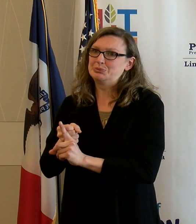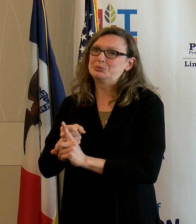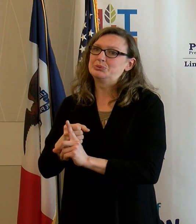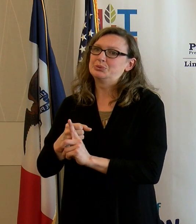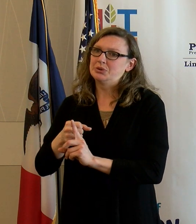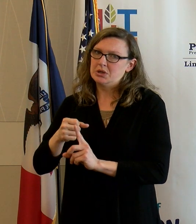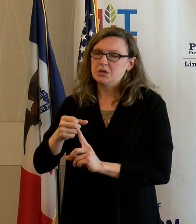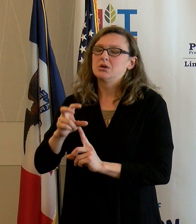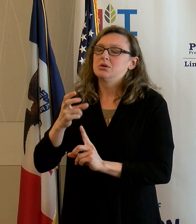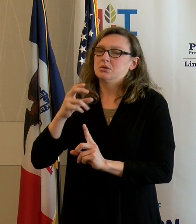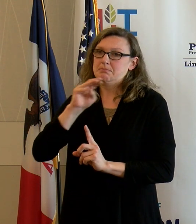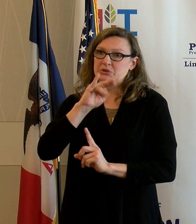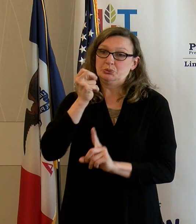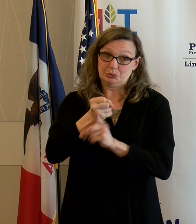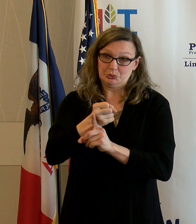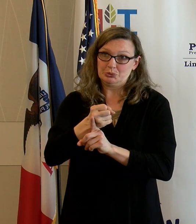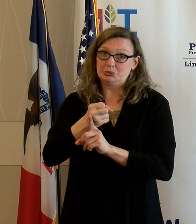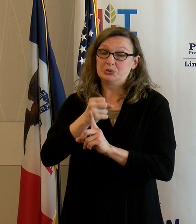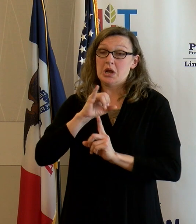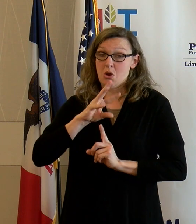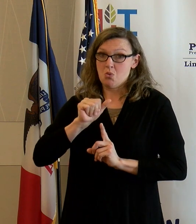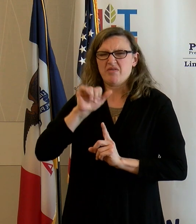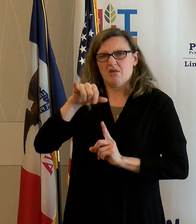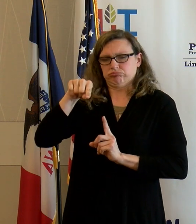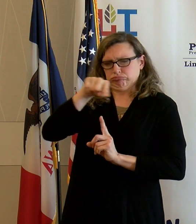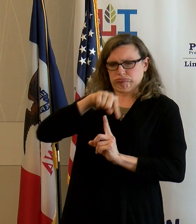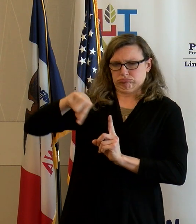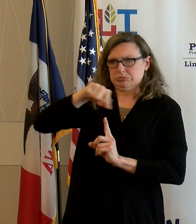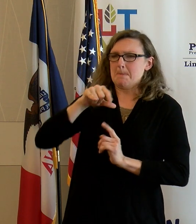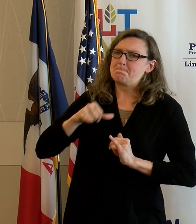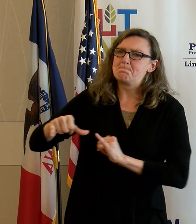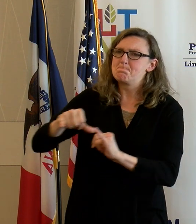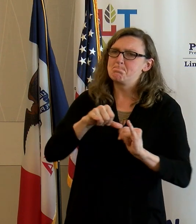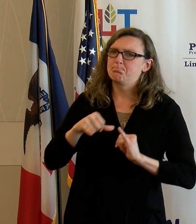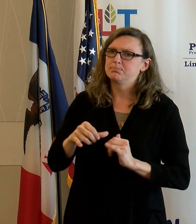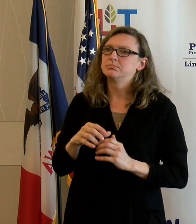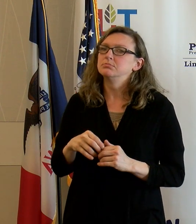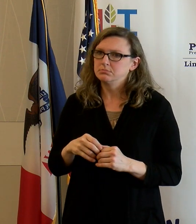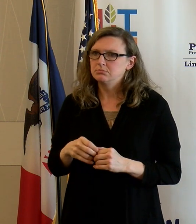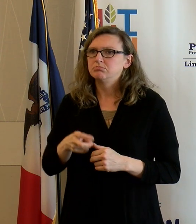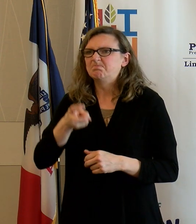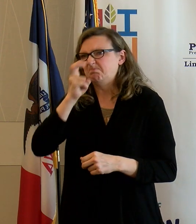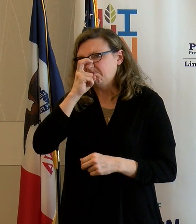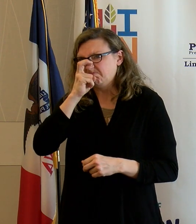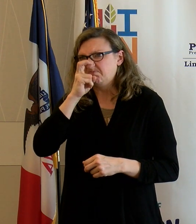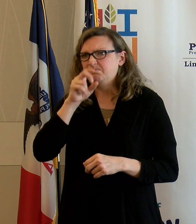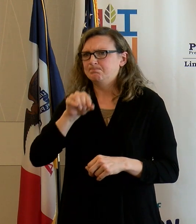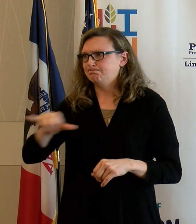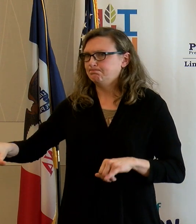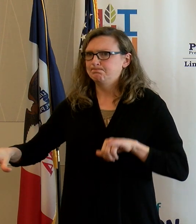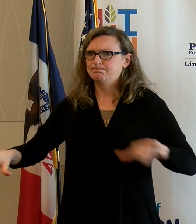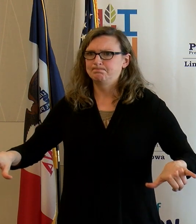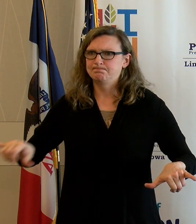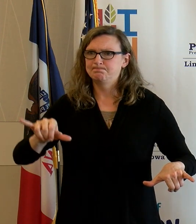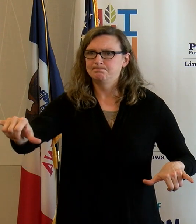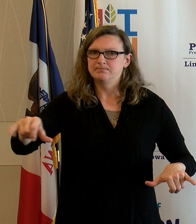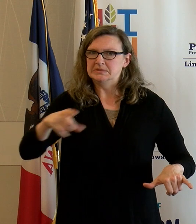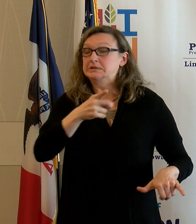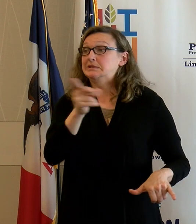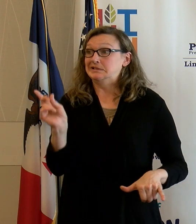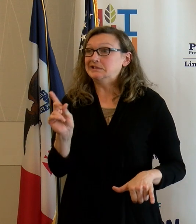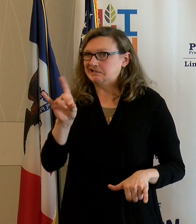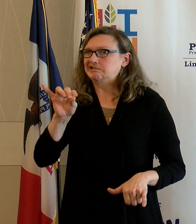Midwest that have taken more drastic steps to confront this virus than what we have done here in the state of